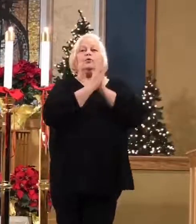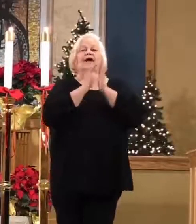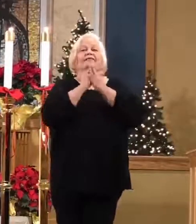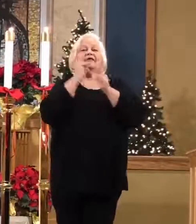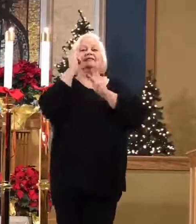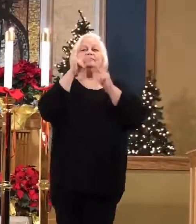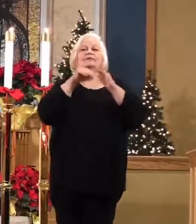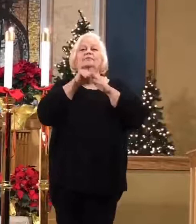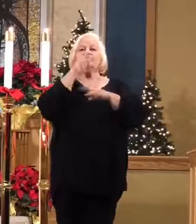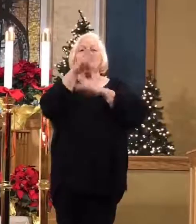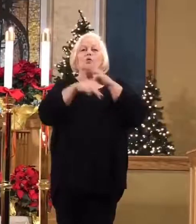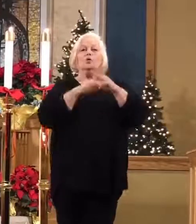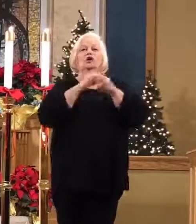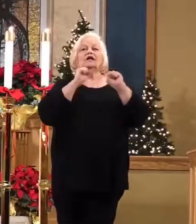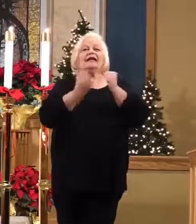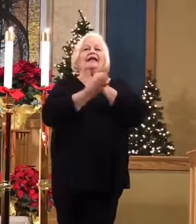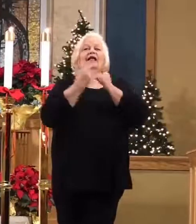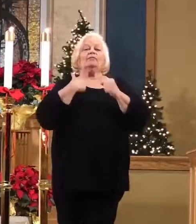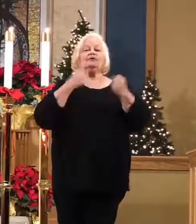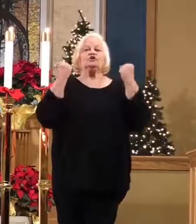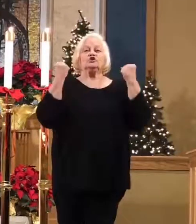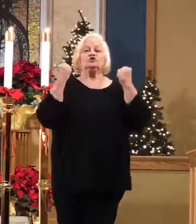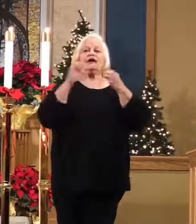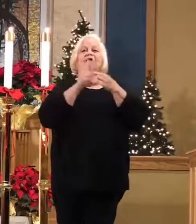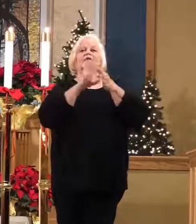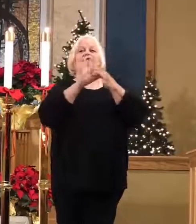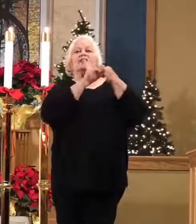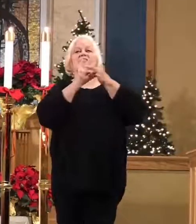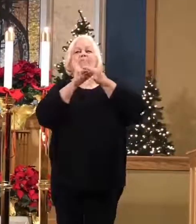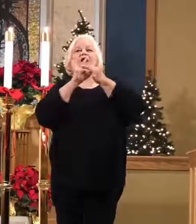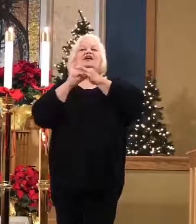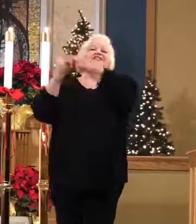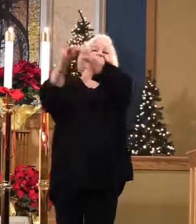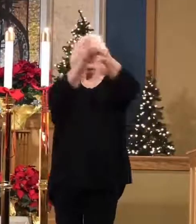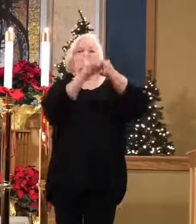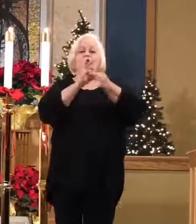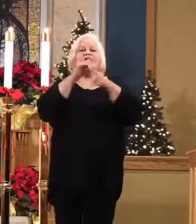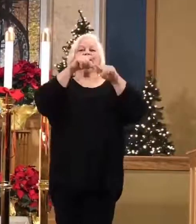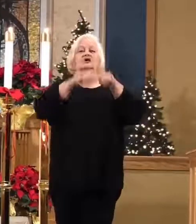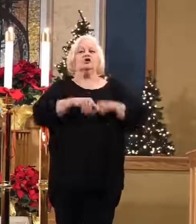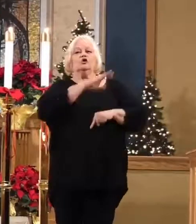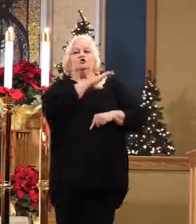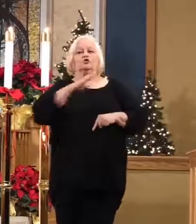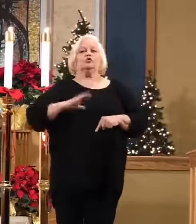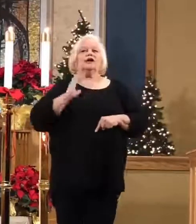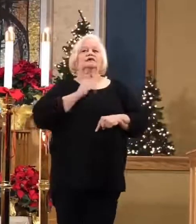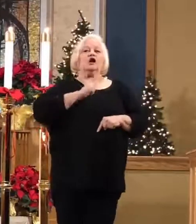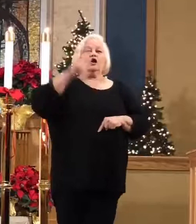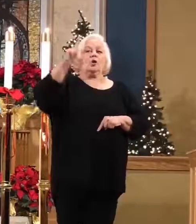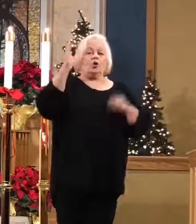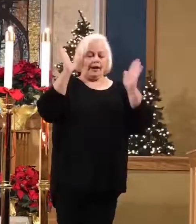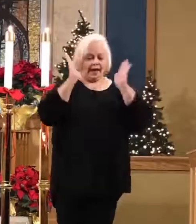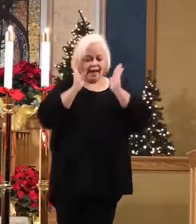world, help us to strengthen the bonds of unity through Christ our Lord. Amen.